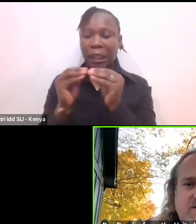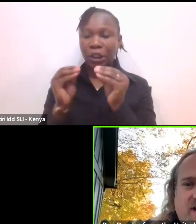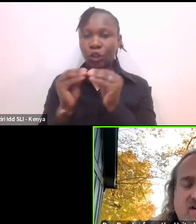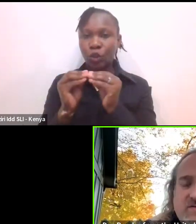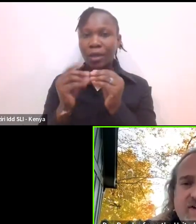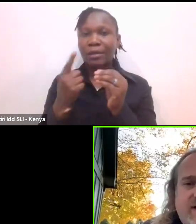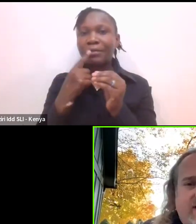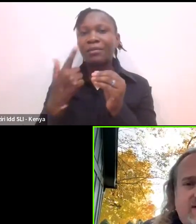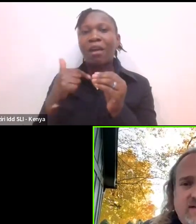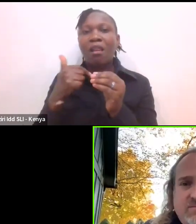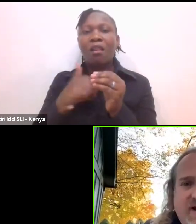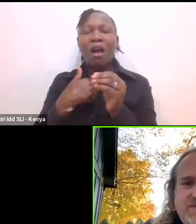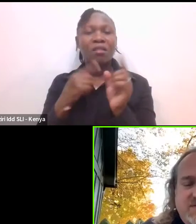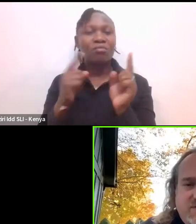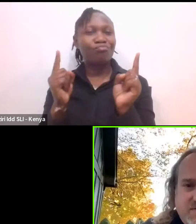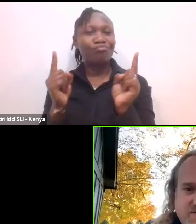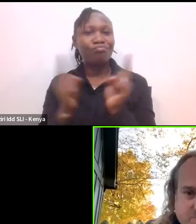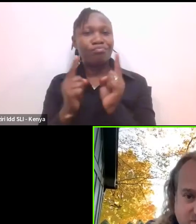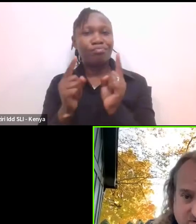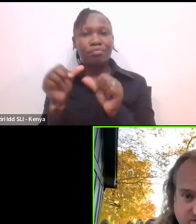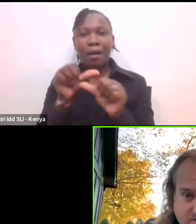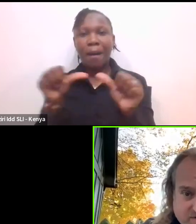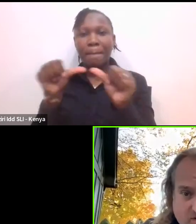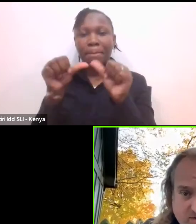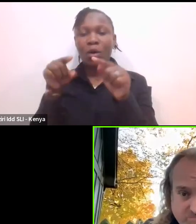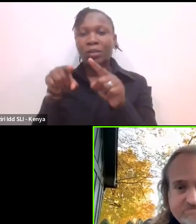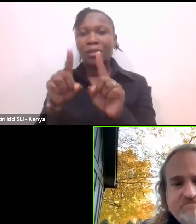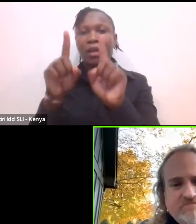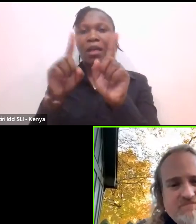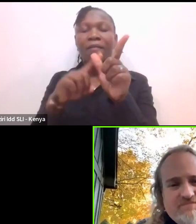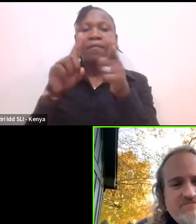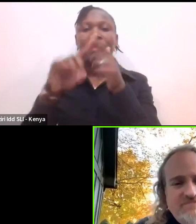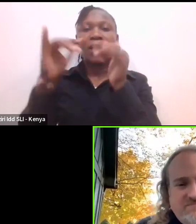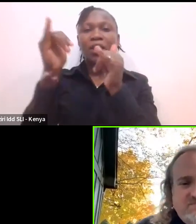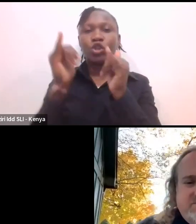about yourself and perhaps introduce the speaker and get us going.